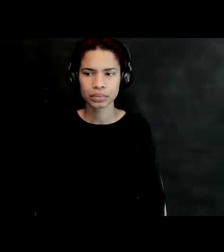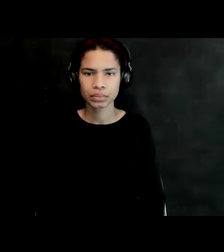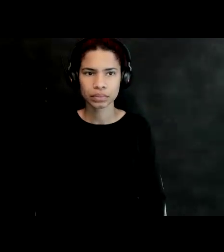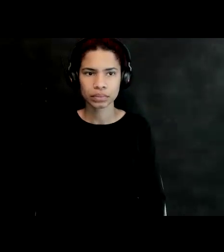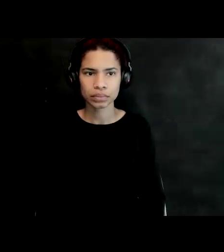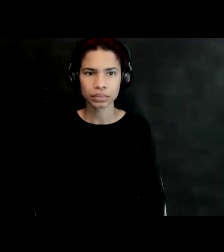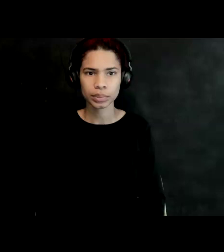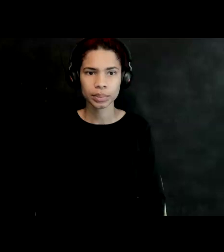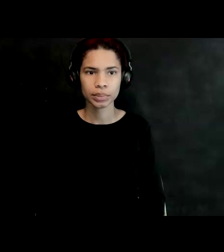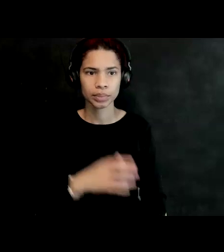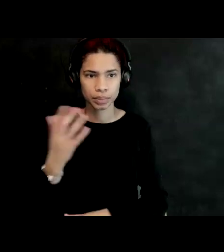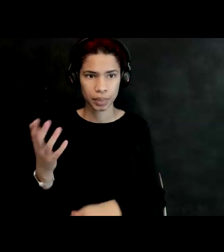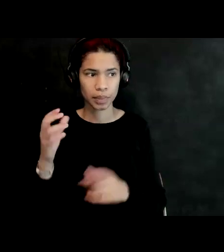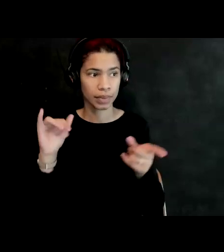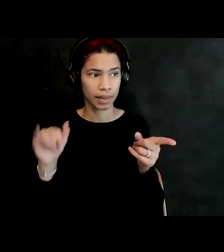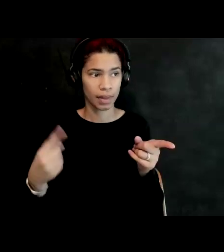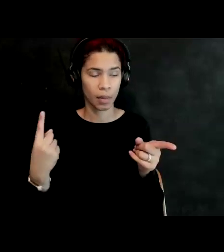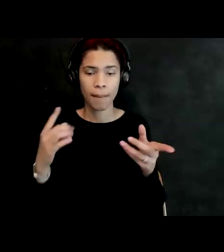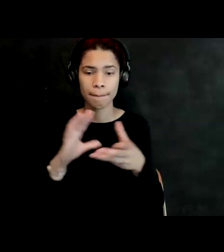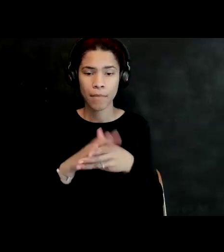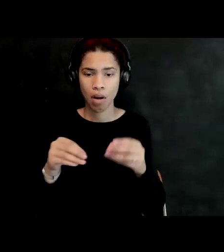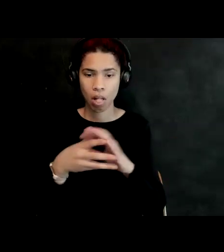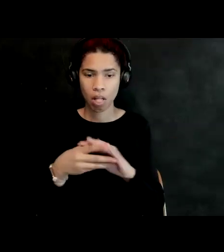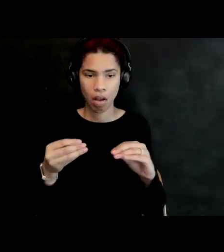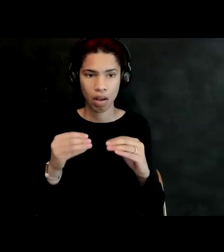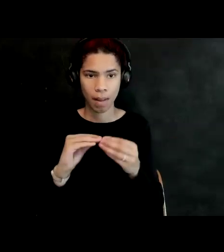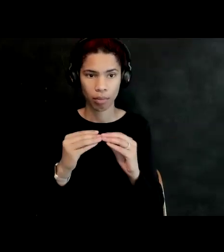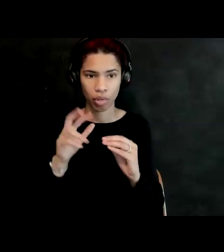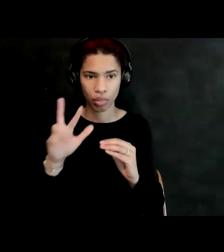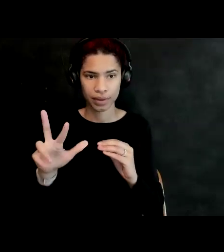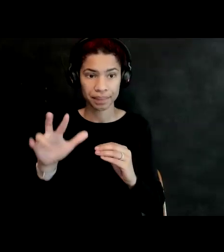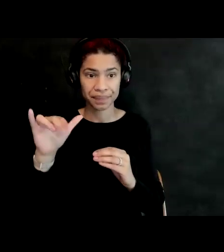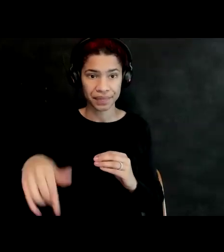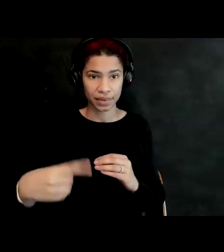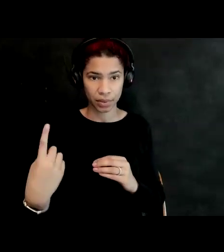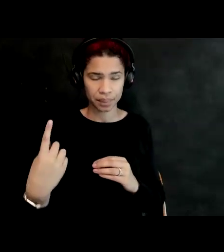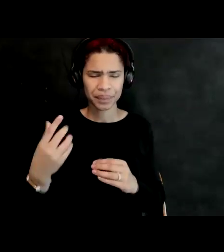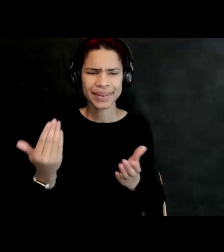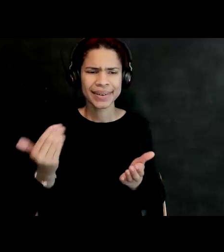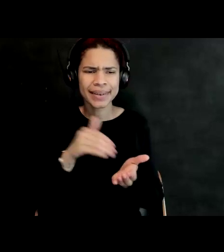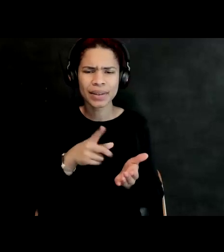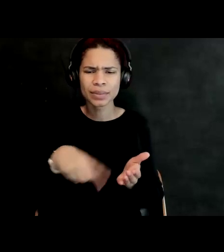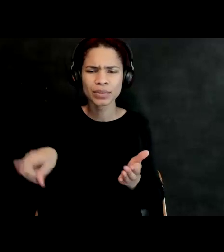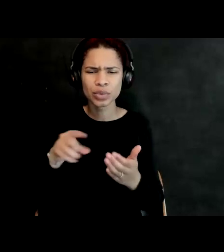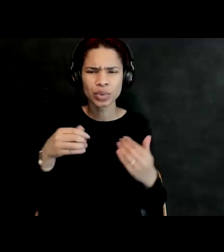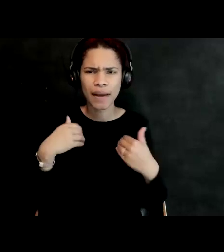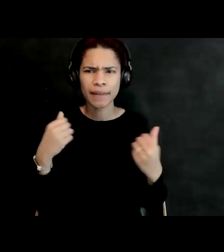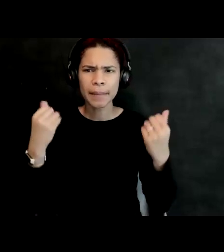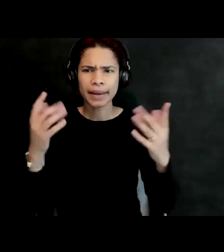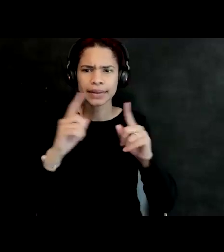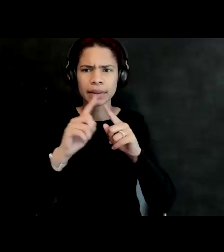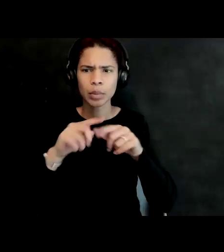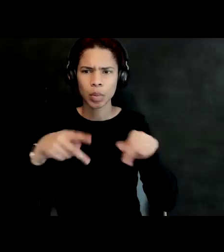So this one right here, monologue number 3. And again, you have lots of different ways that you can use